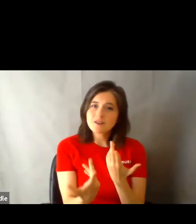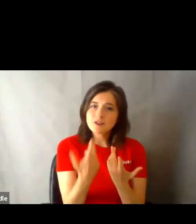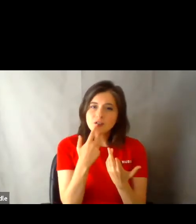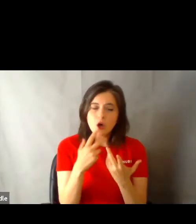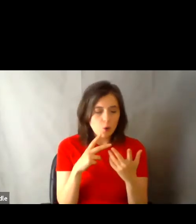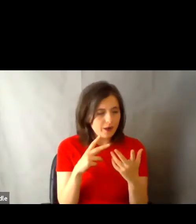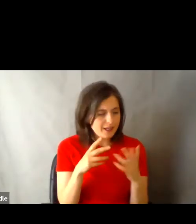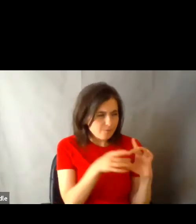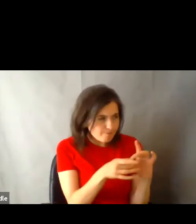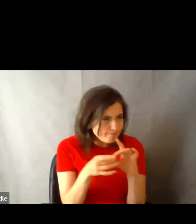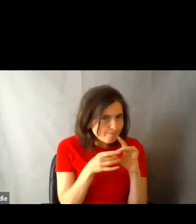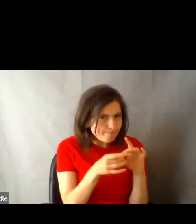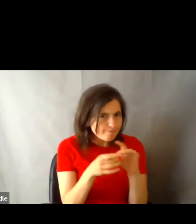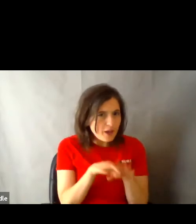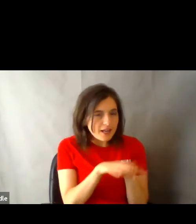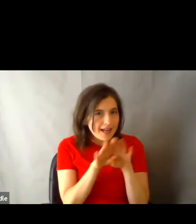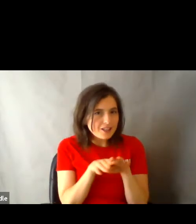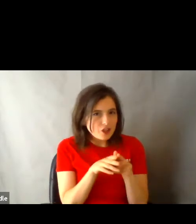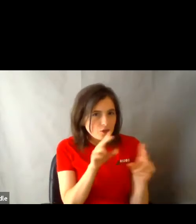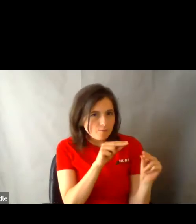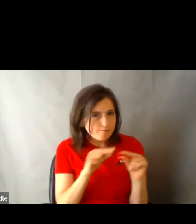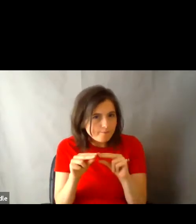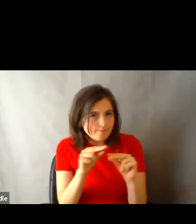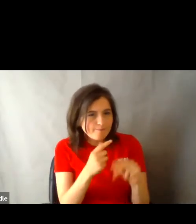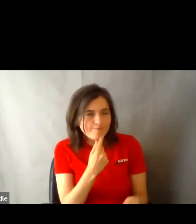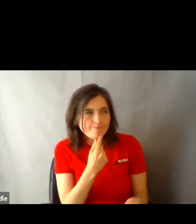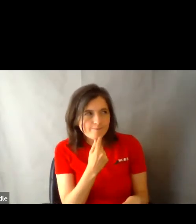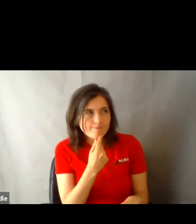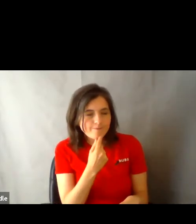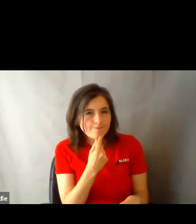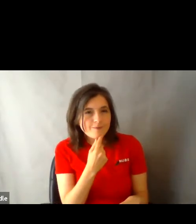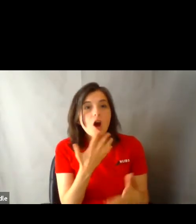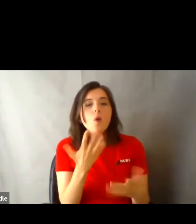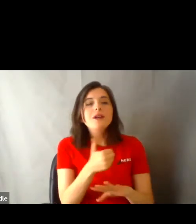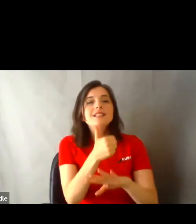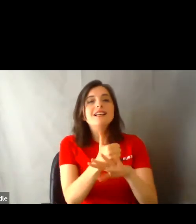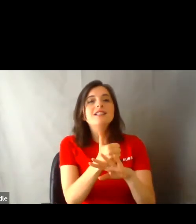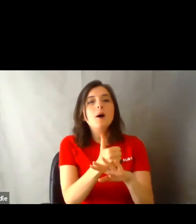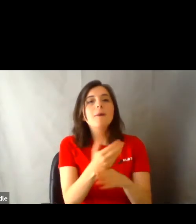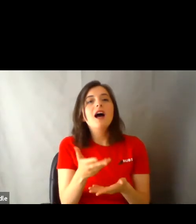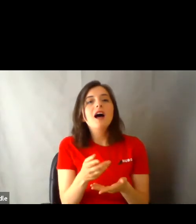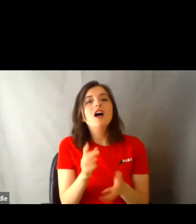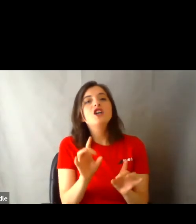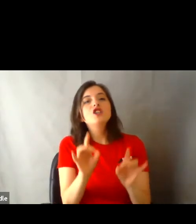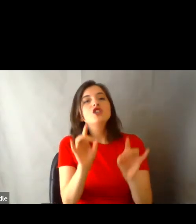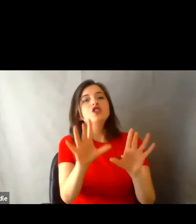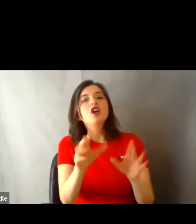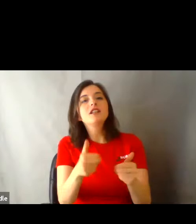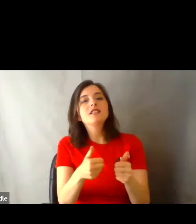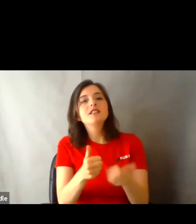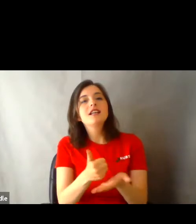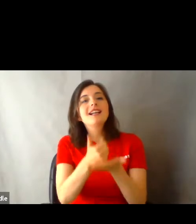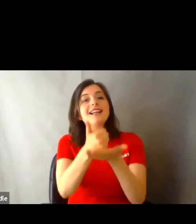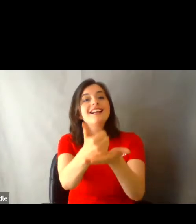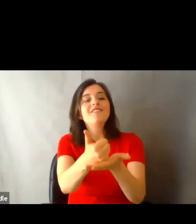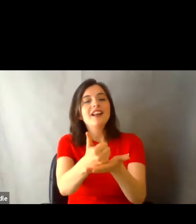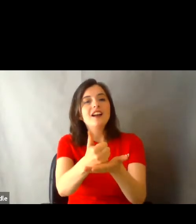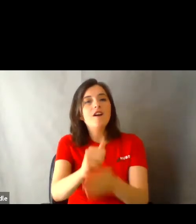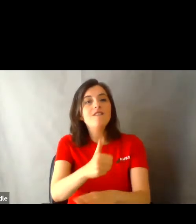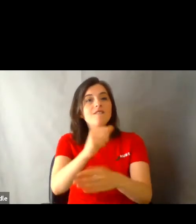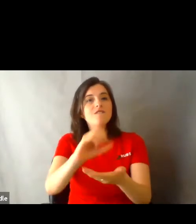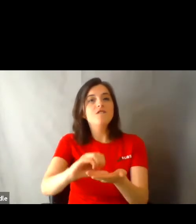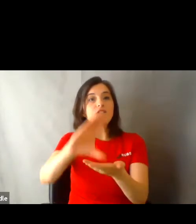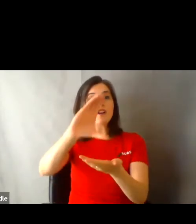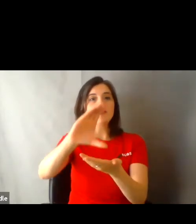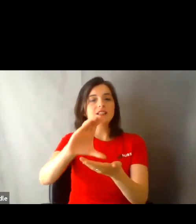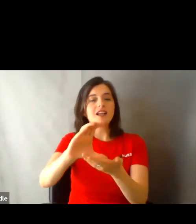our networks nationally, and we put a Just Giving fundraiser together to hire a van to